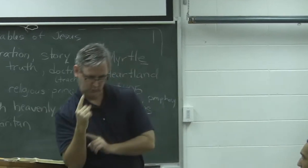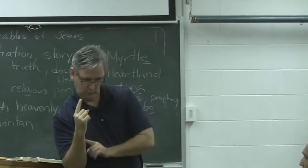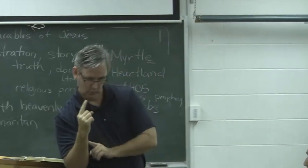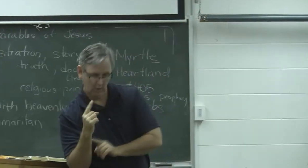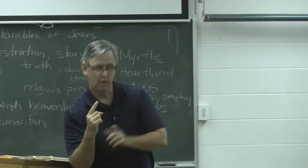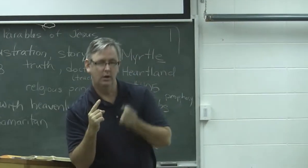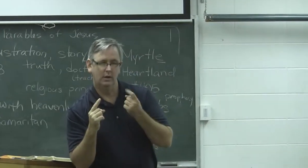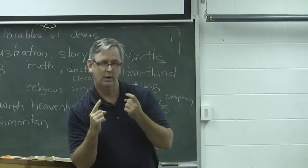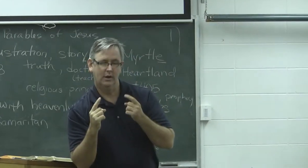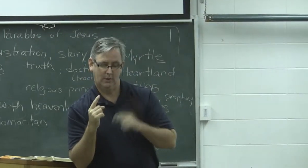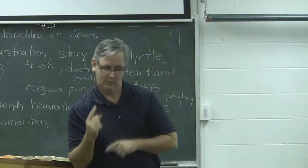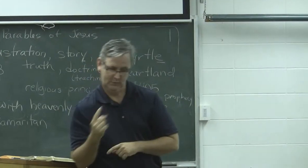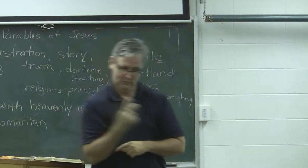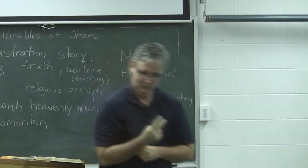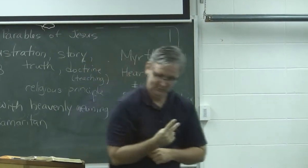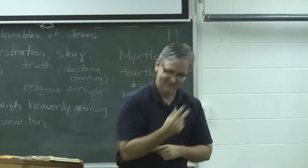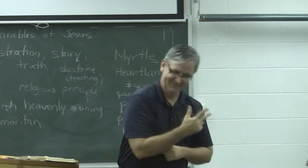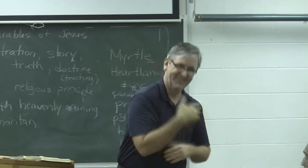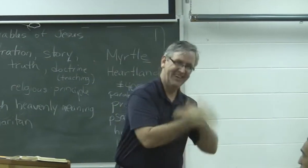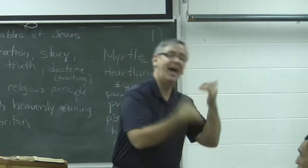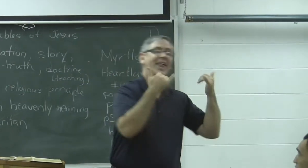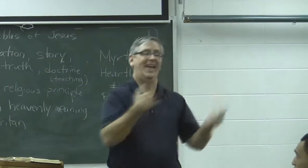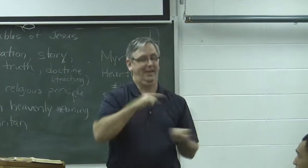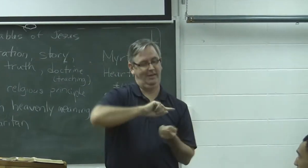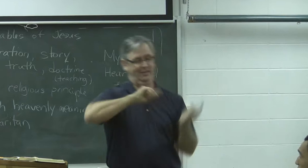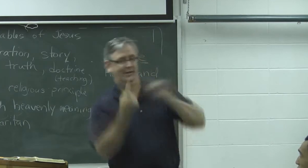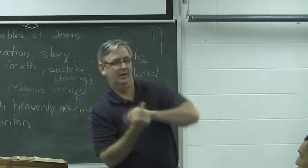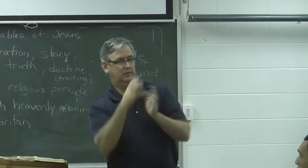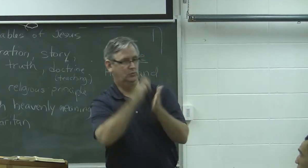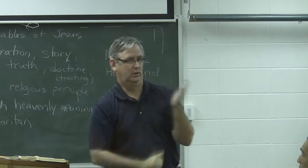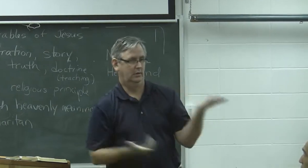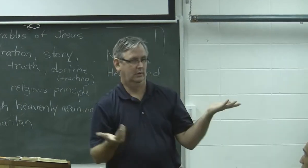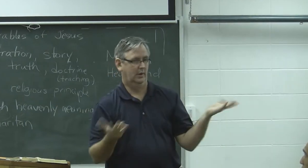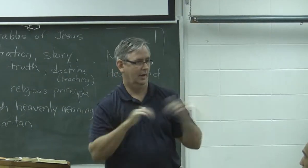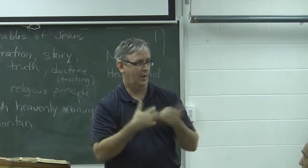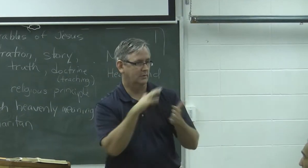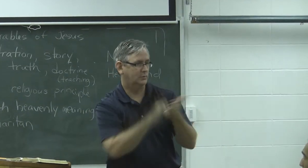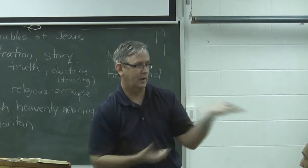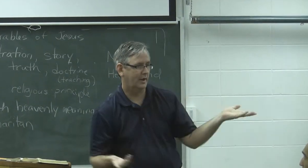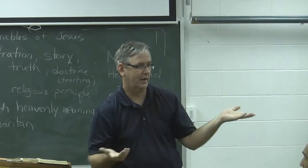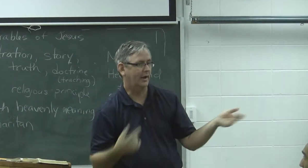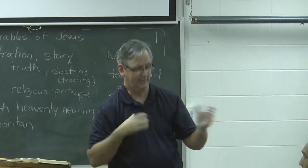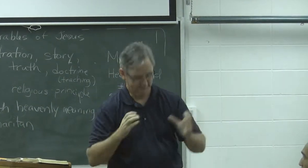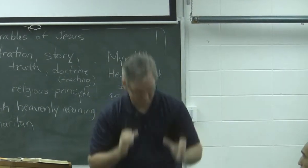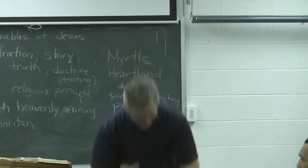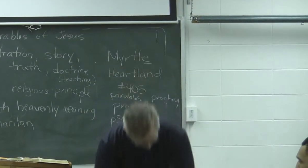Now I'm going to teach you about 1 plus 1, 2, 3, and all the way through. Then I have something else. Then I learn about